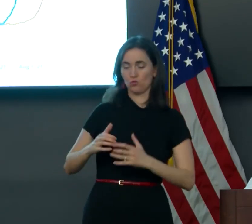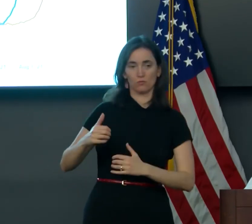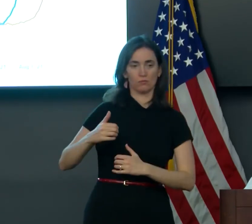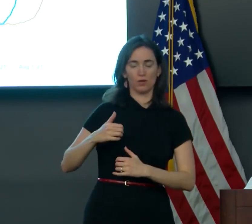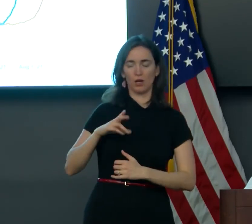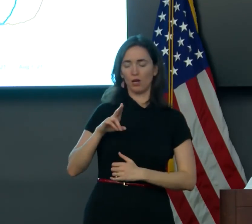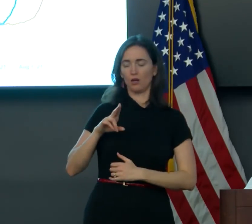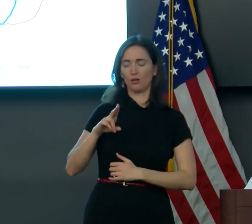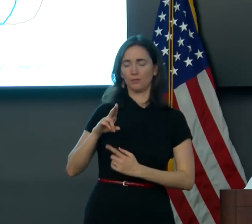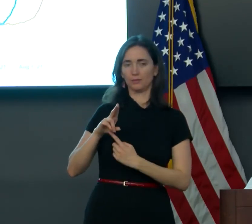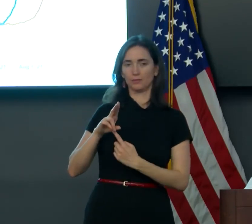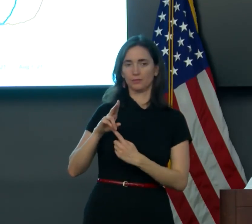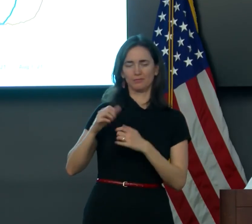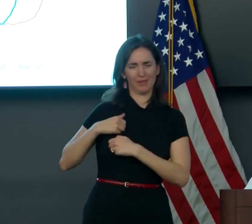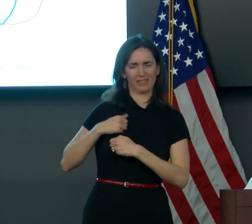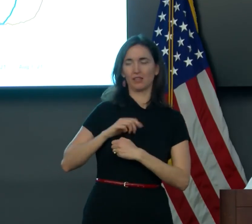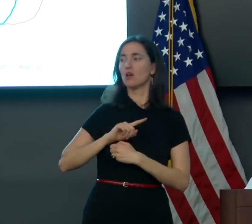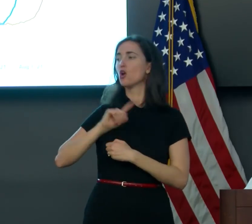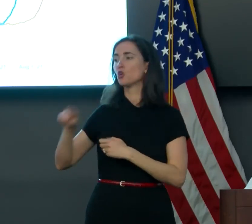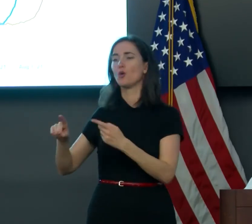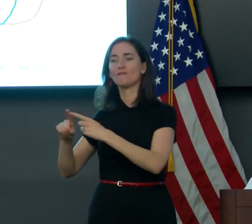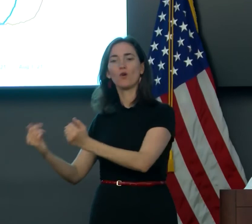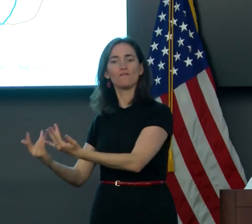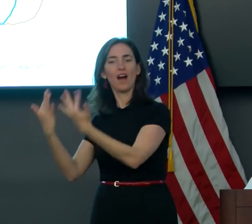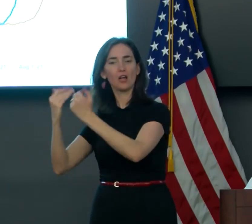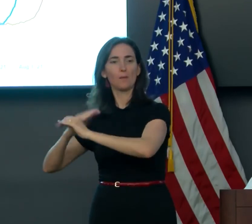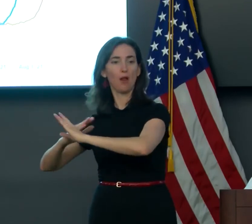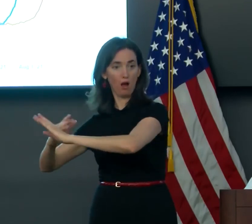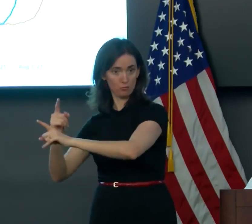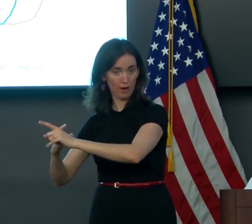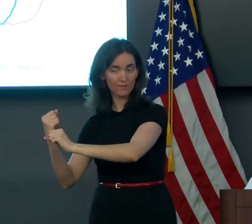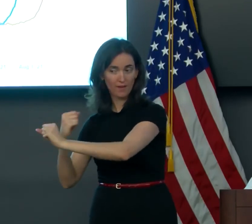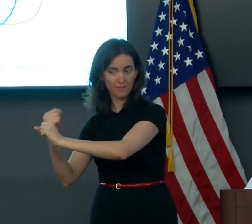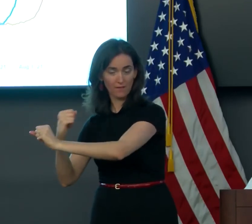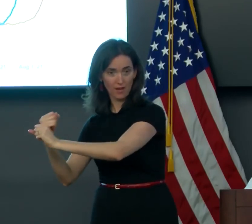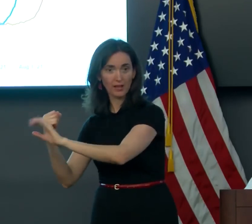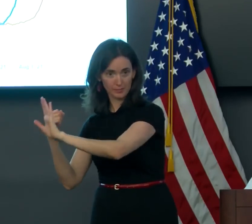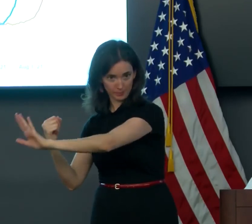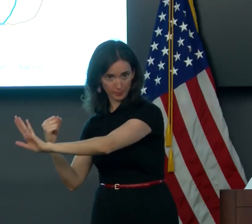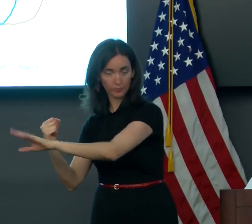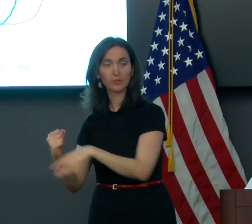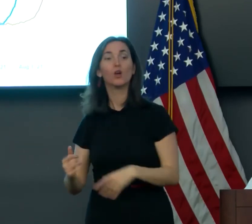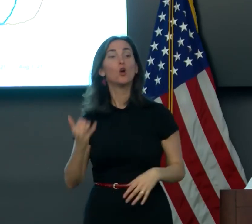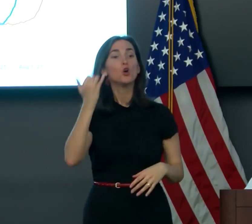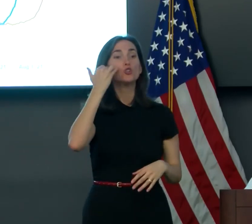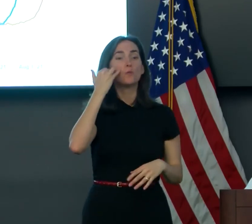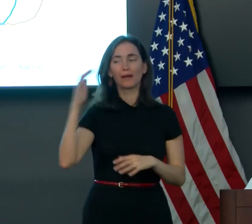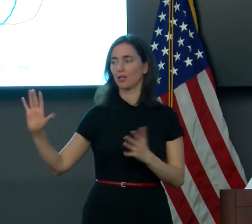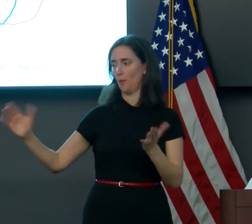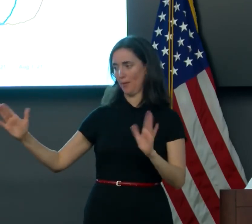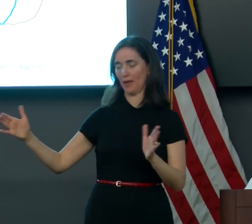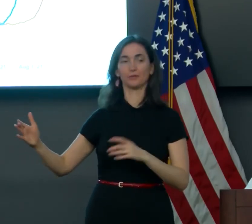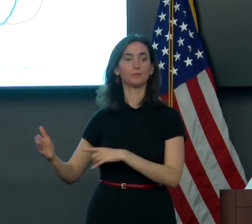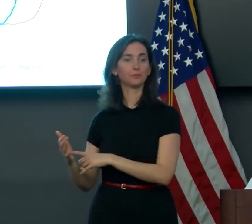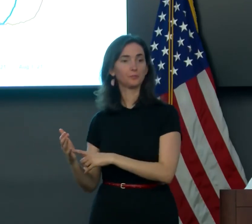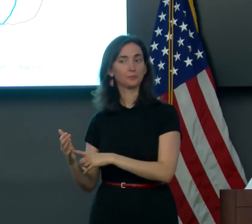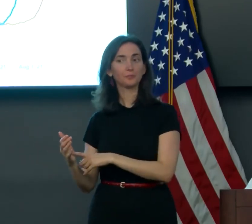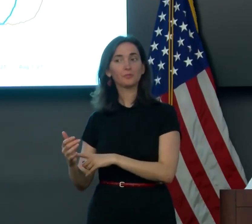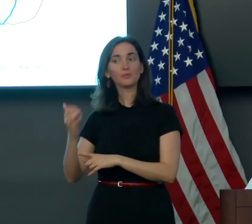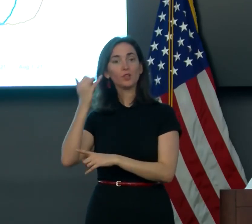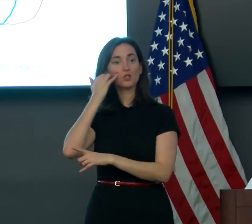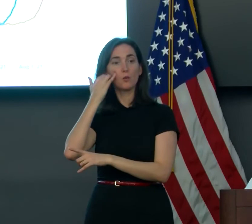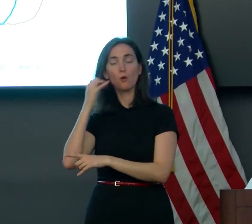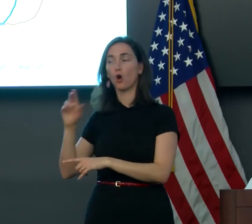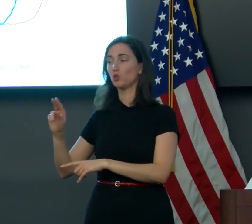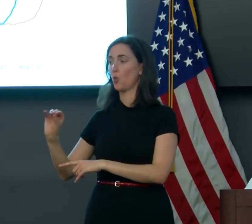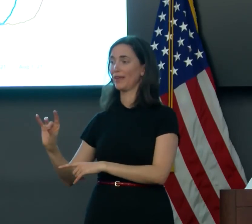fires. And the equivalent would be to sending kids to school right now without a mask would be to have that